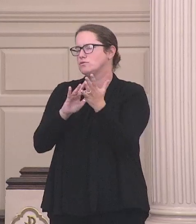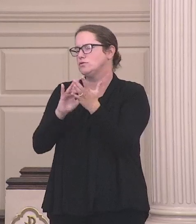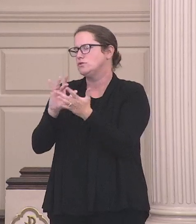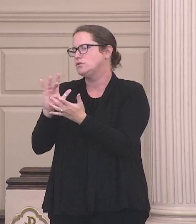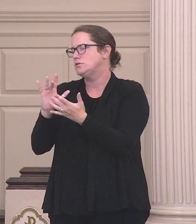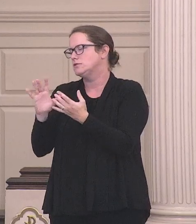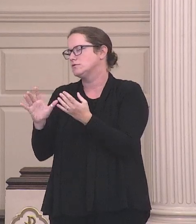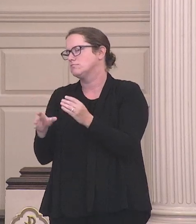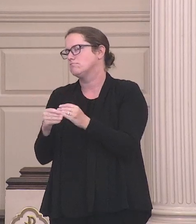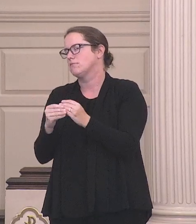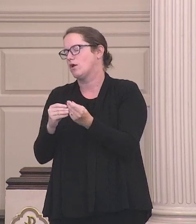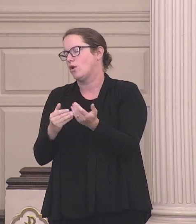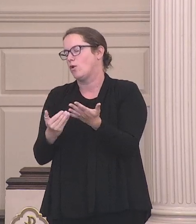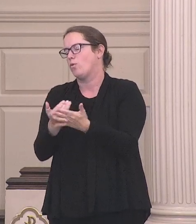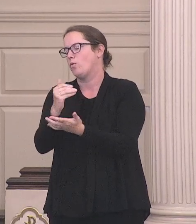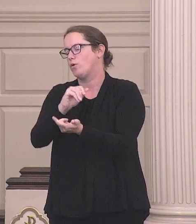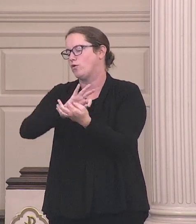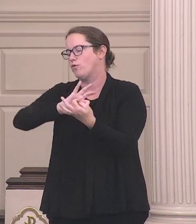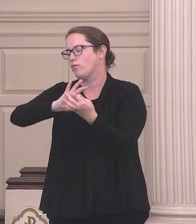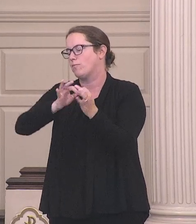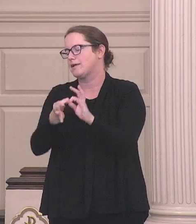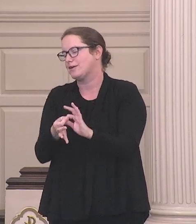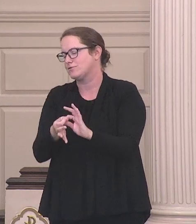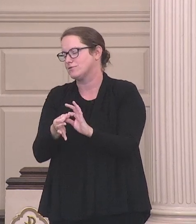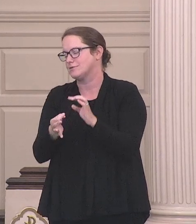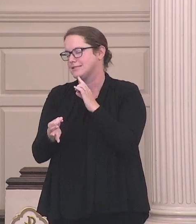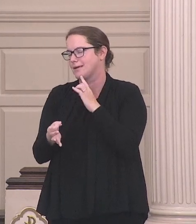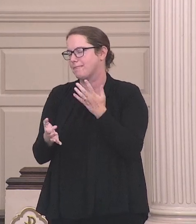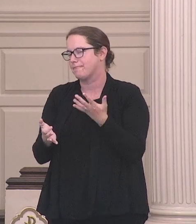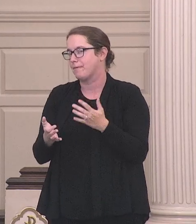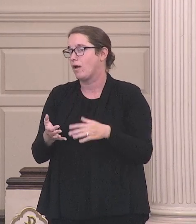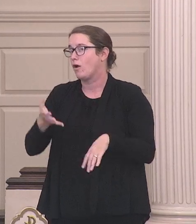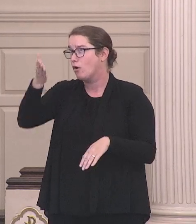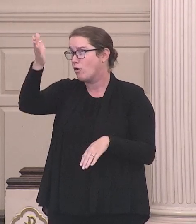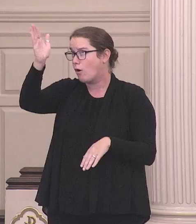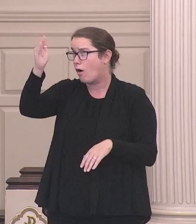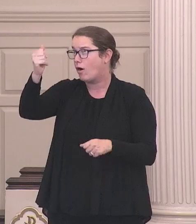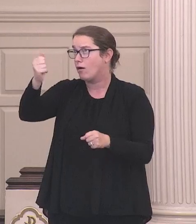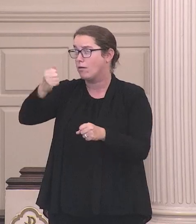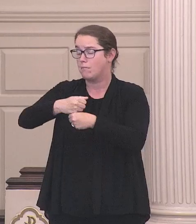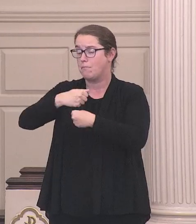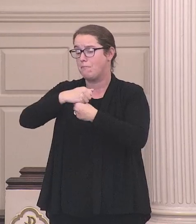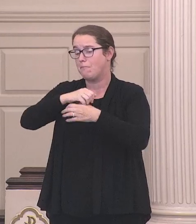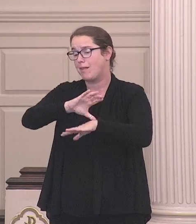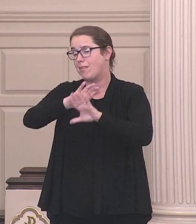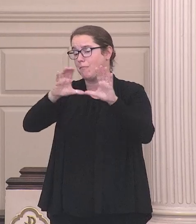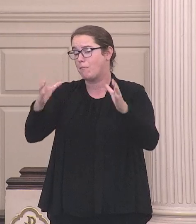interpretation. God made them male and female.